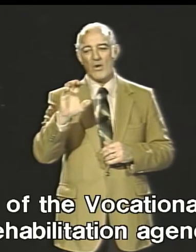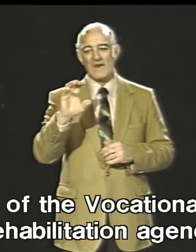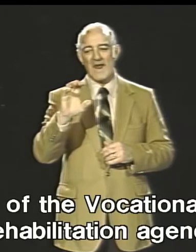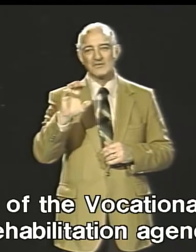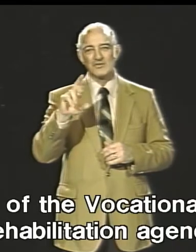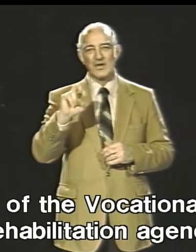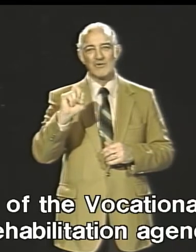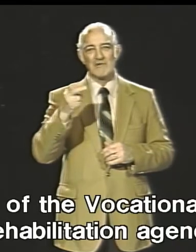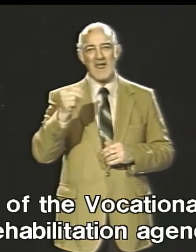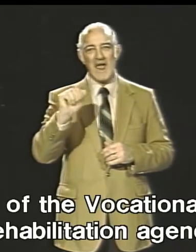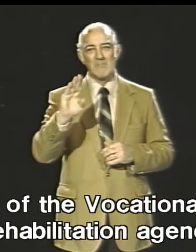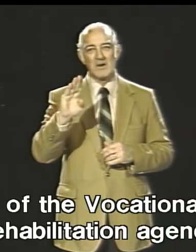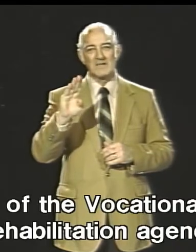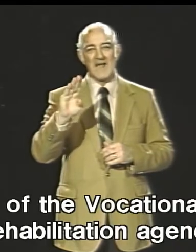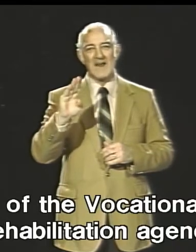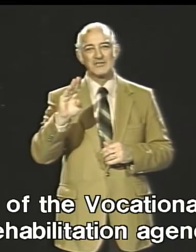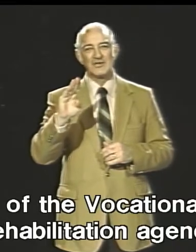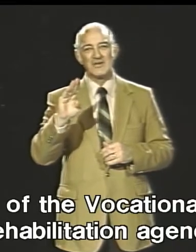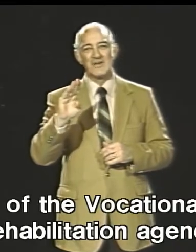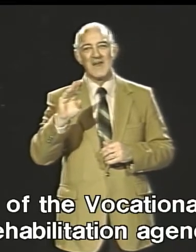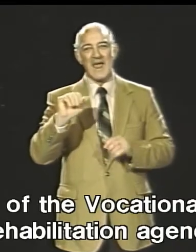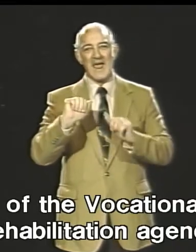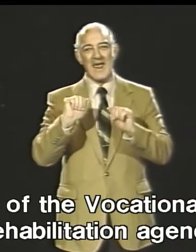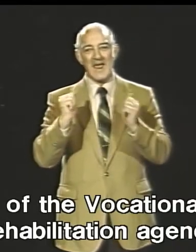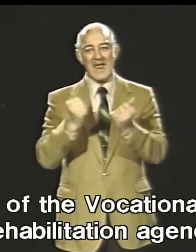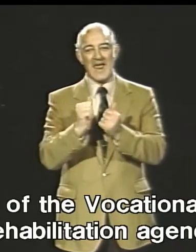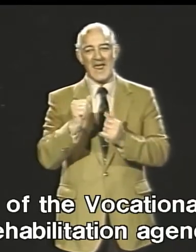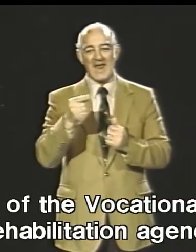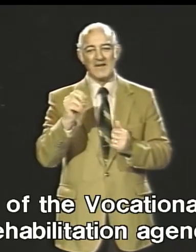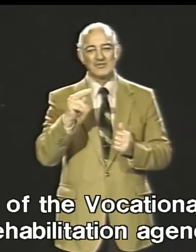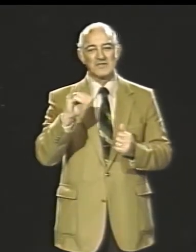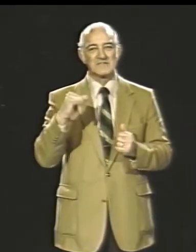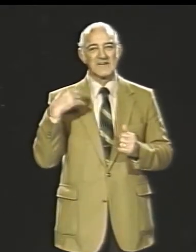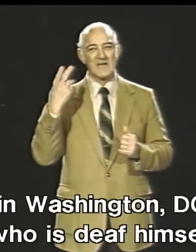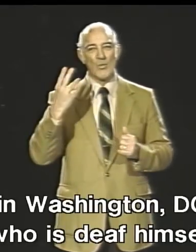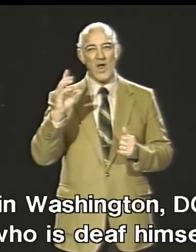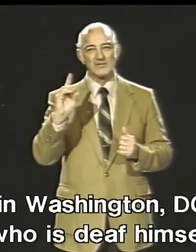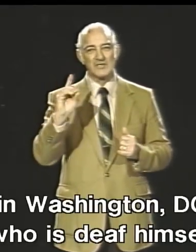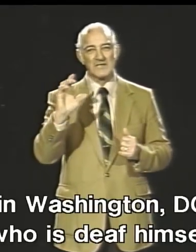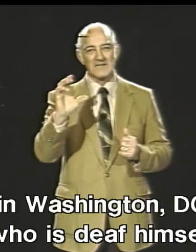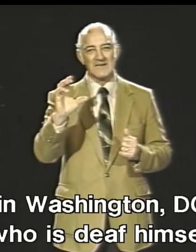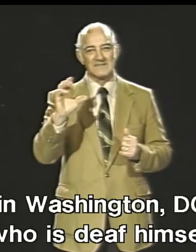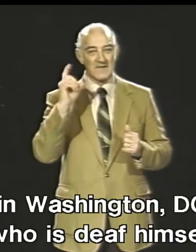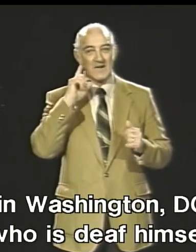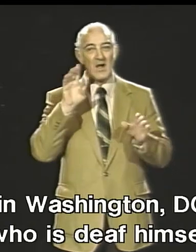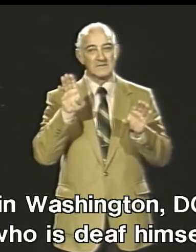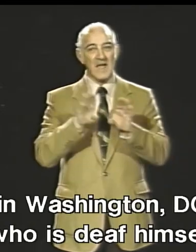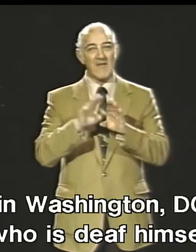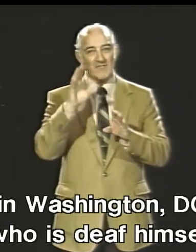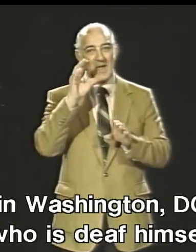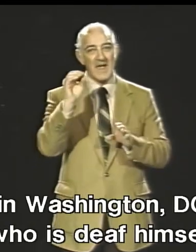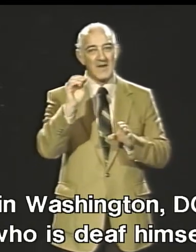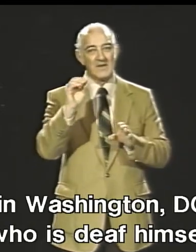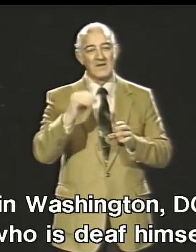of the Vocational Rehabilitation Agency in Washington, D.C., who was deaf